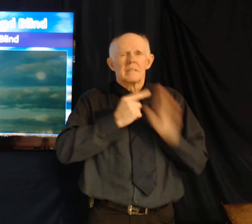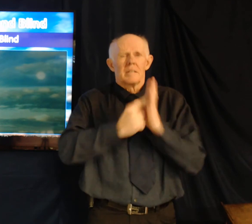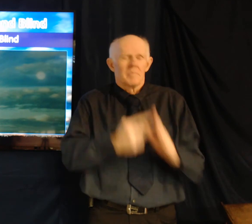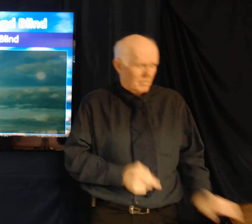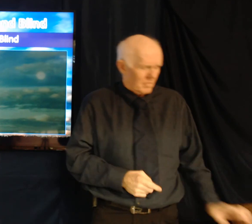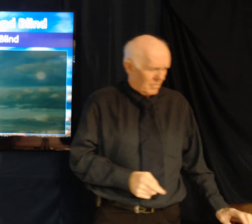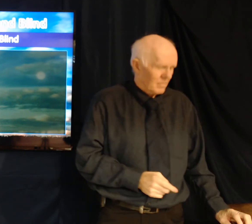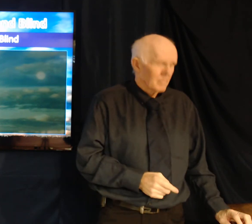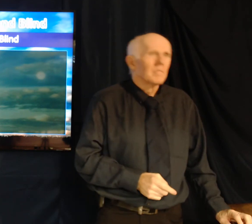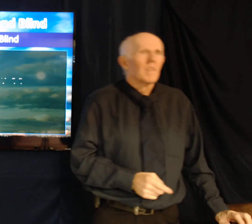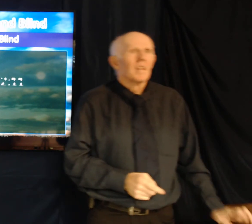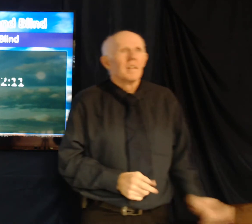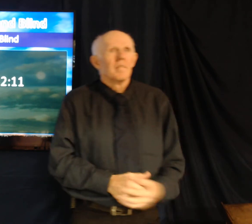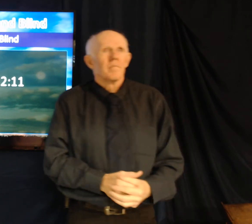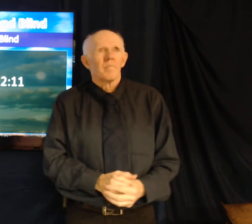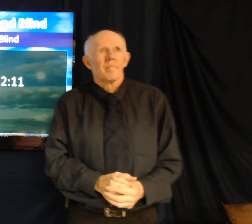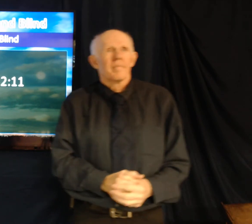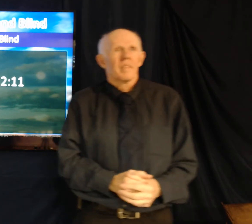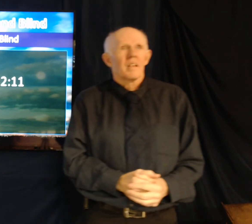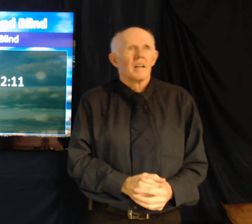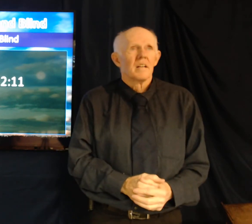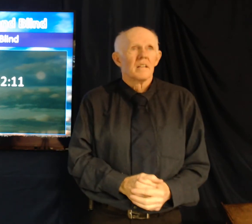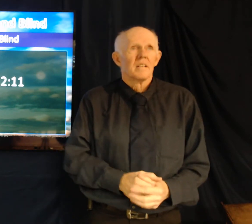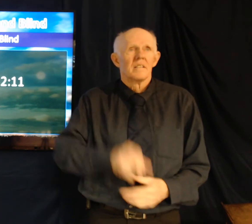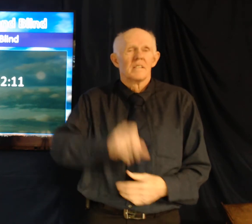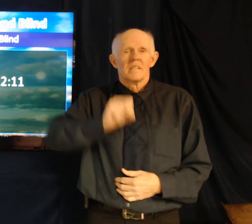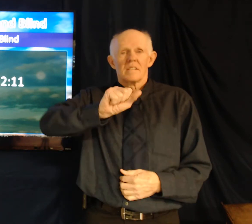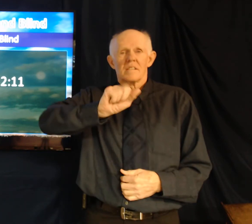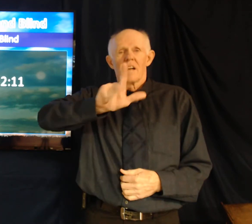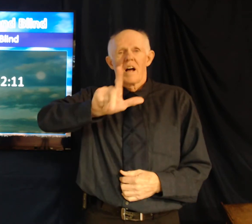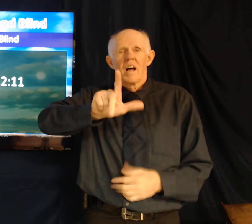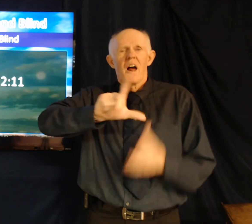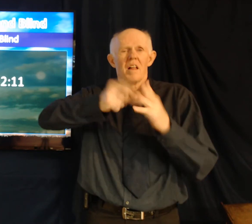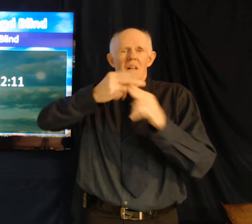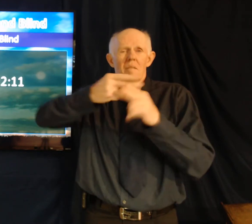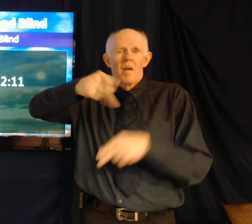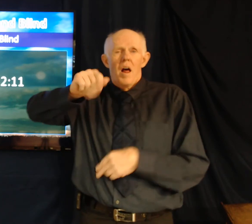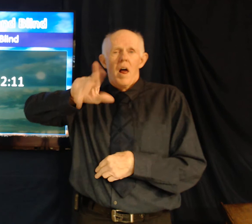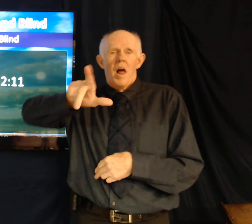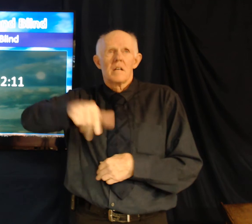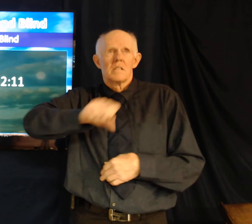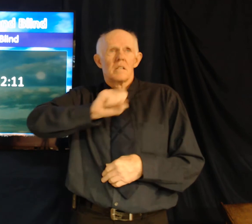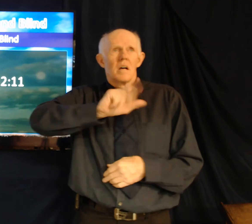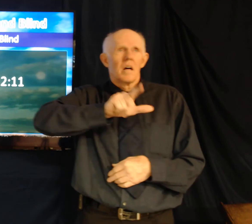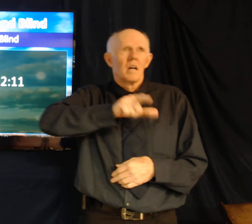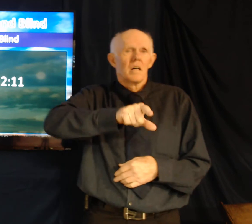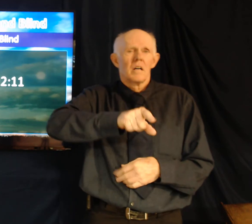One example is Saul who later became Paul.